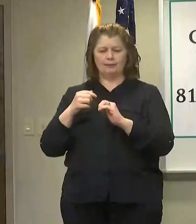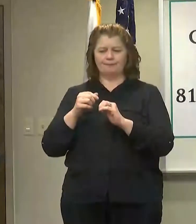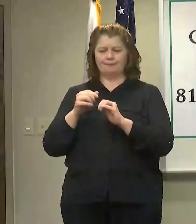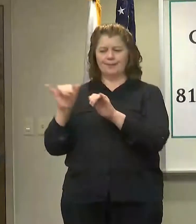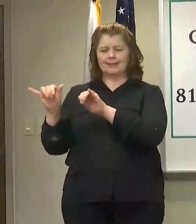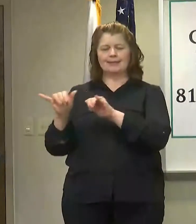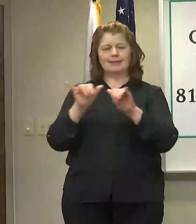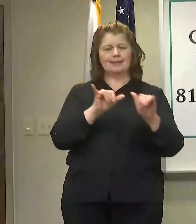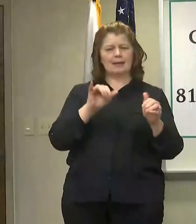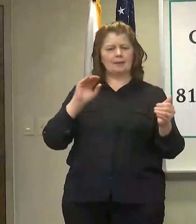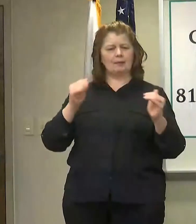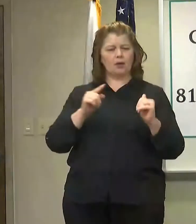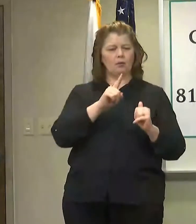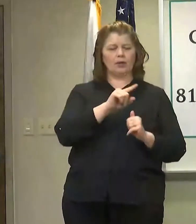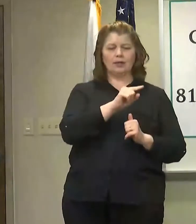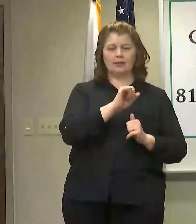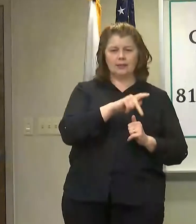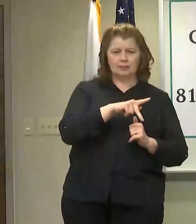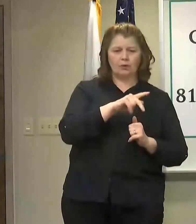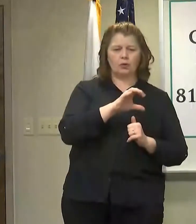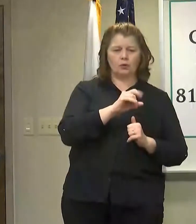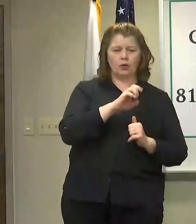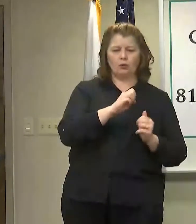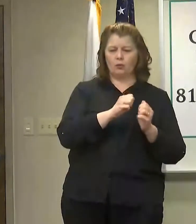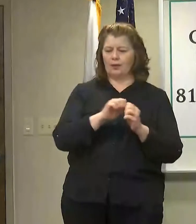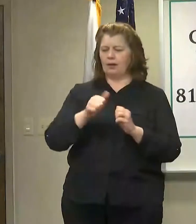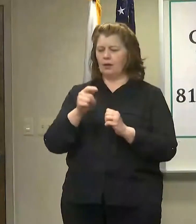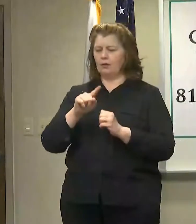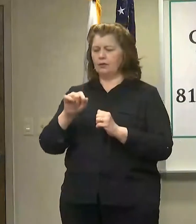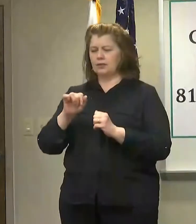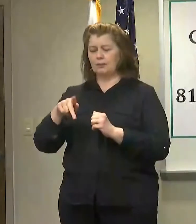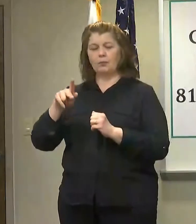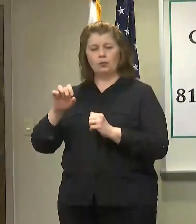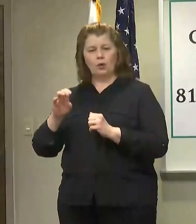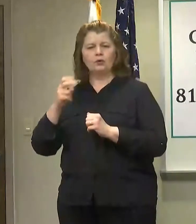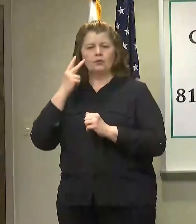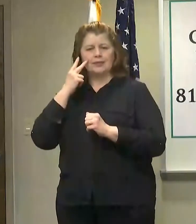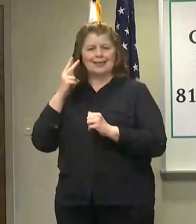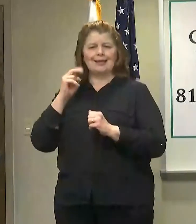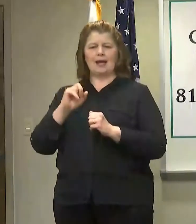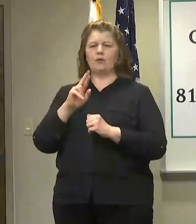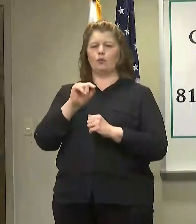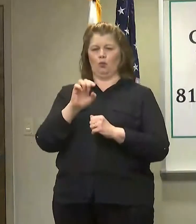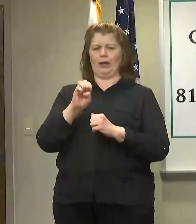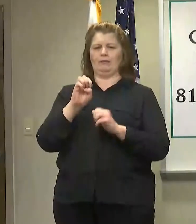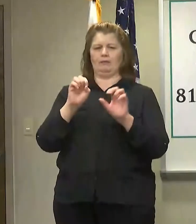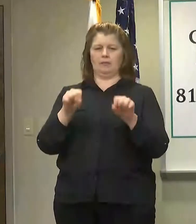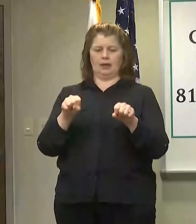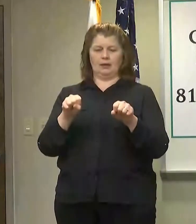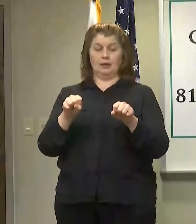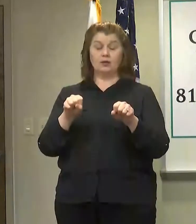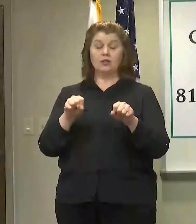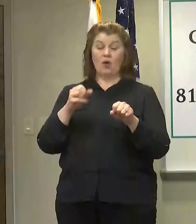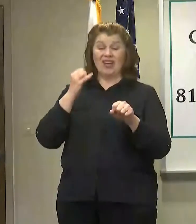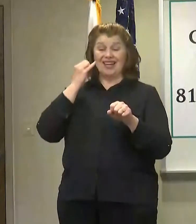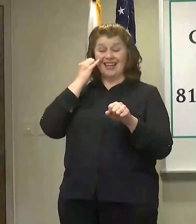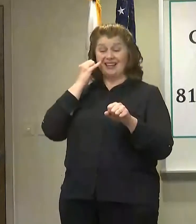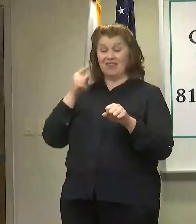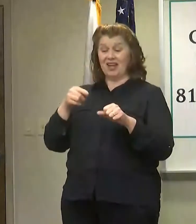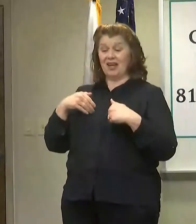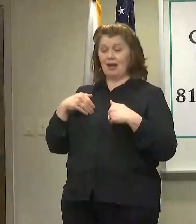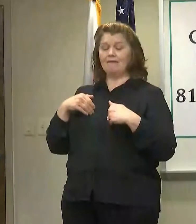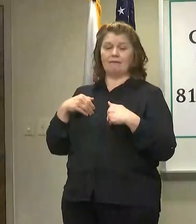compare one zip code with another so that you can see where those are at. We've also starred those ones who have what we call